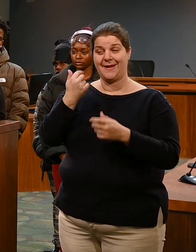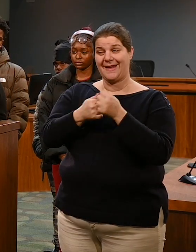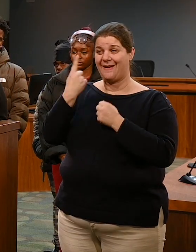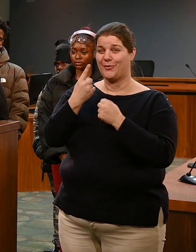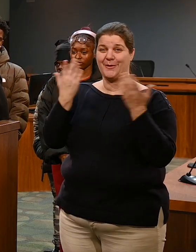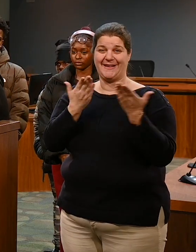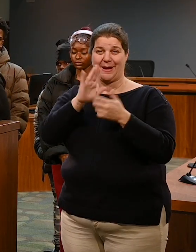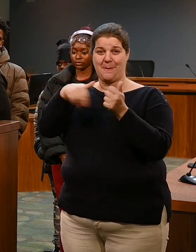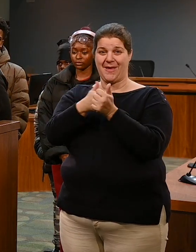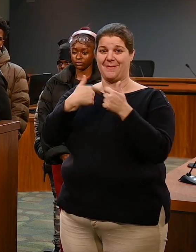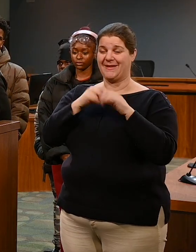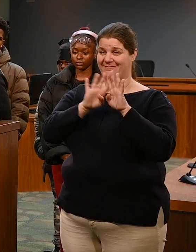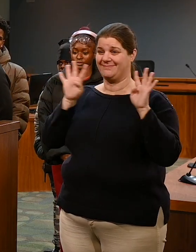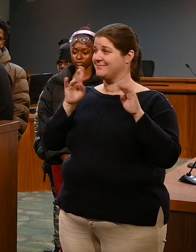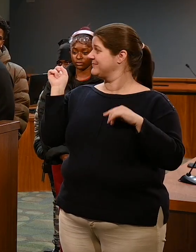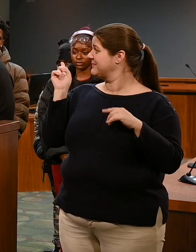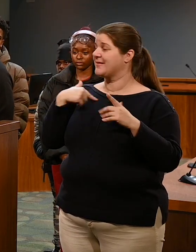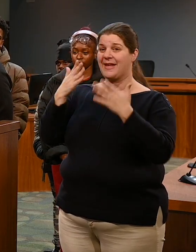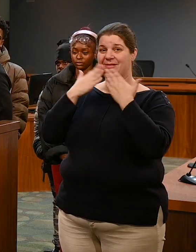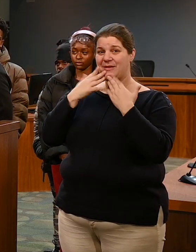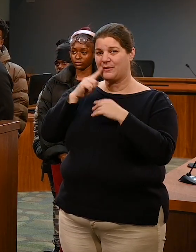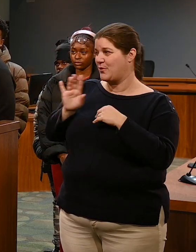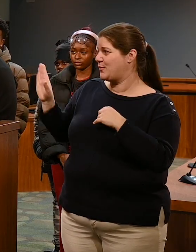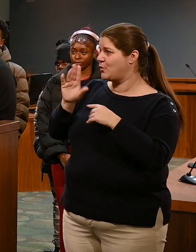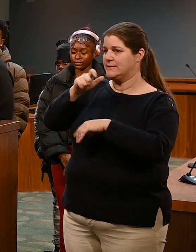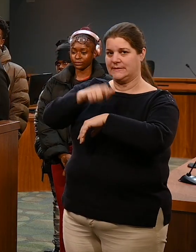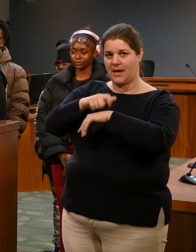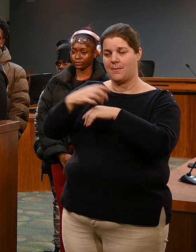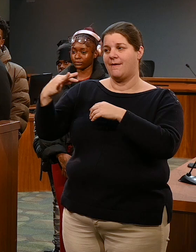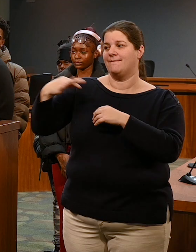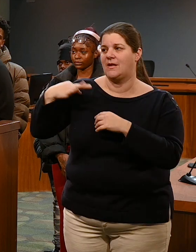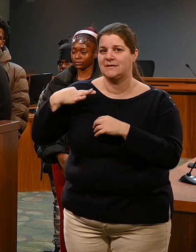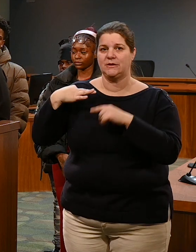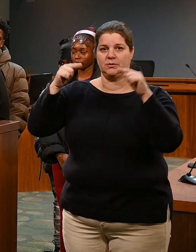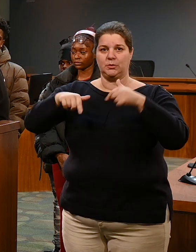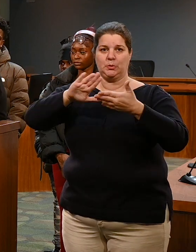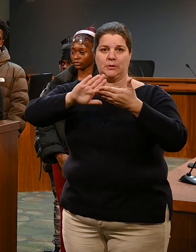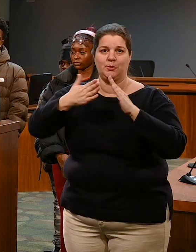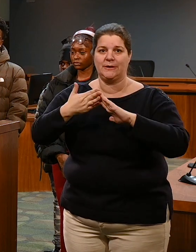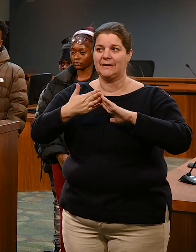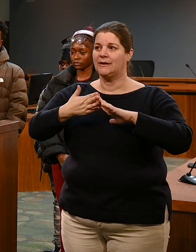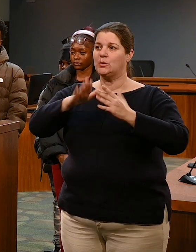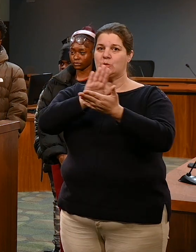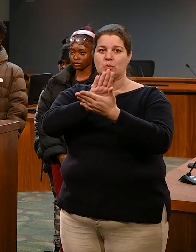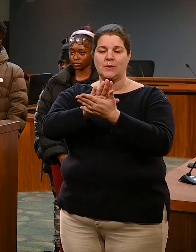thank you for all of the time that y'all have volunteered in the community with our young people in the schools and all that y'all are doing. Dr. Ball, thank